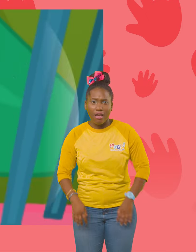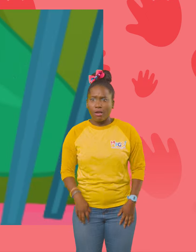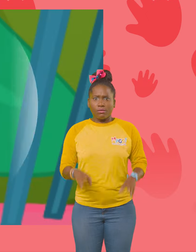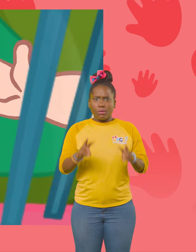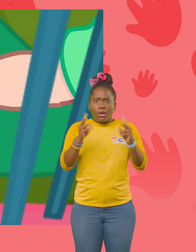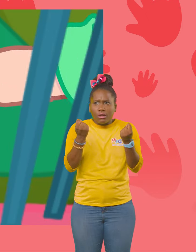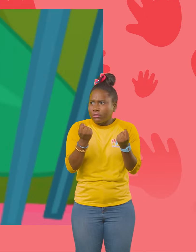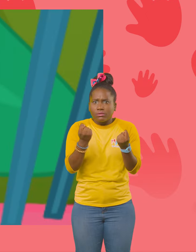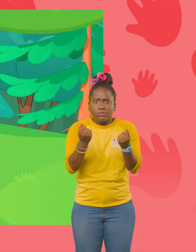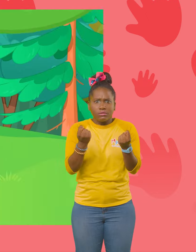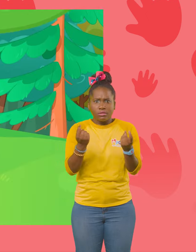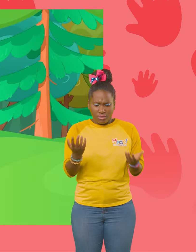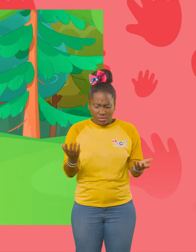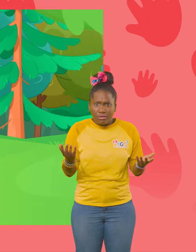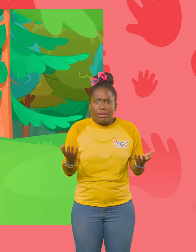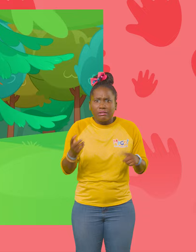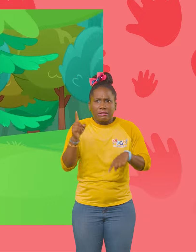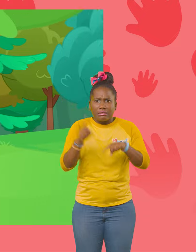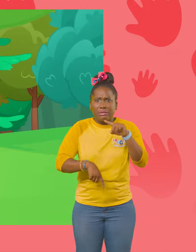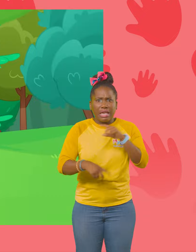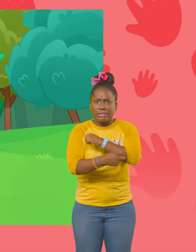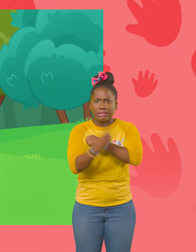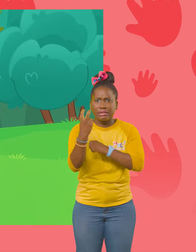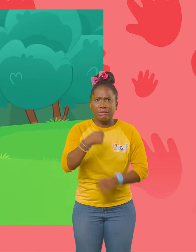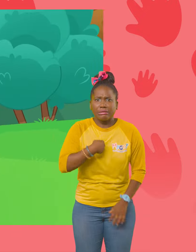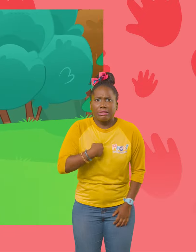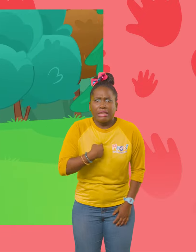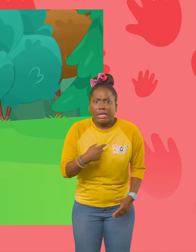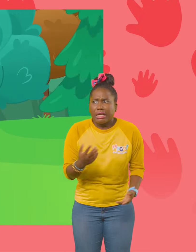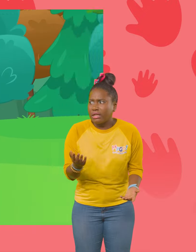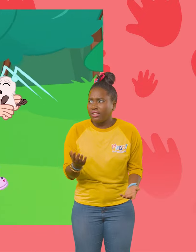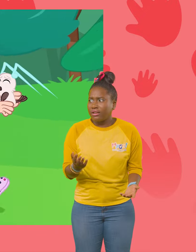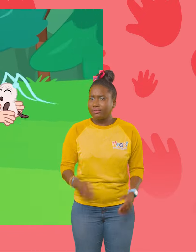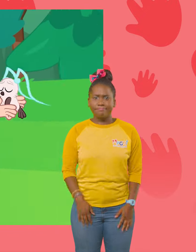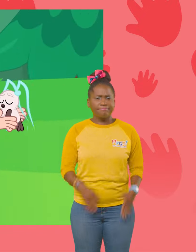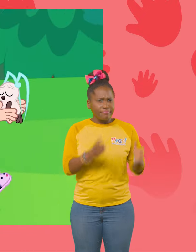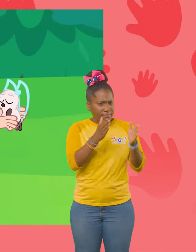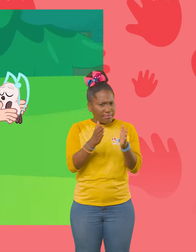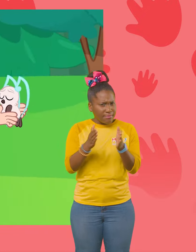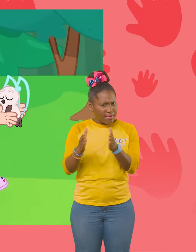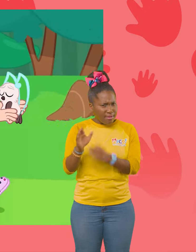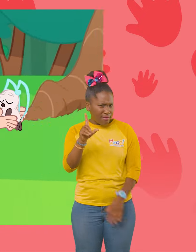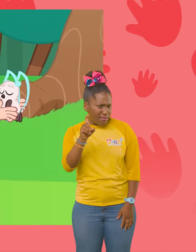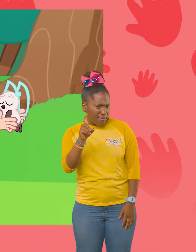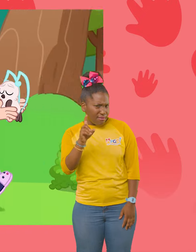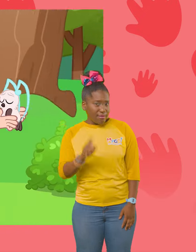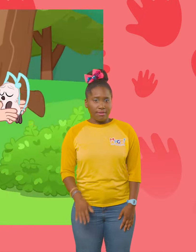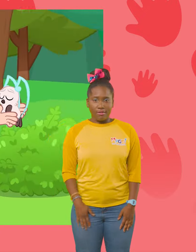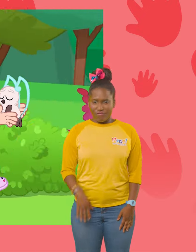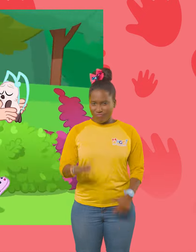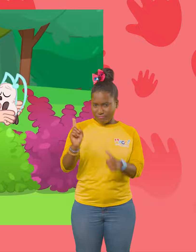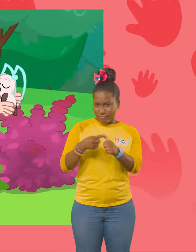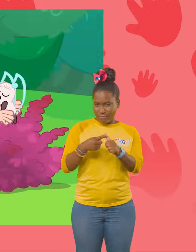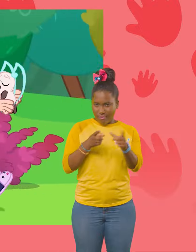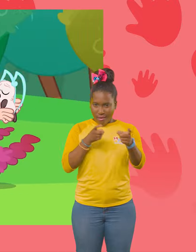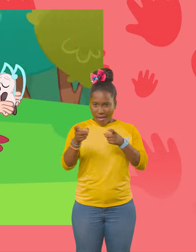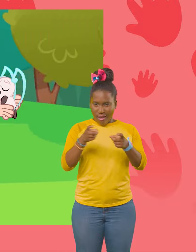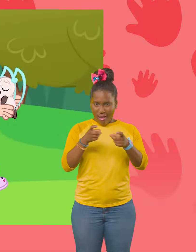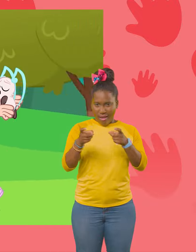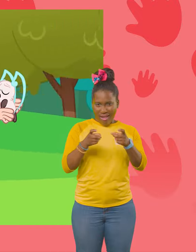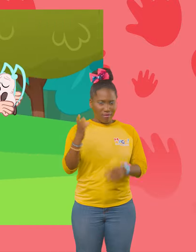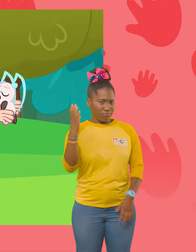Yorn. What? I'm sure you can't just steal me. What do you want to do with it, Stein? First,